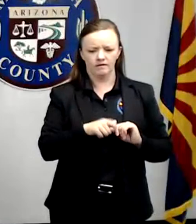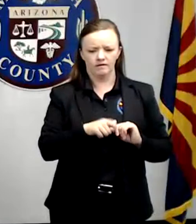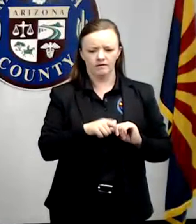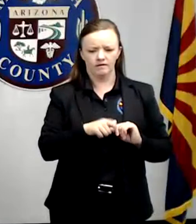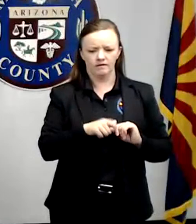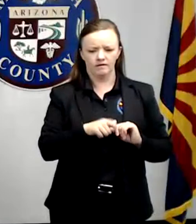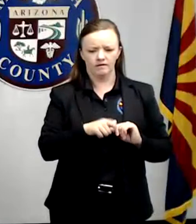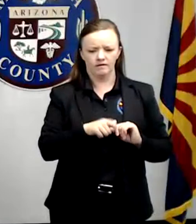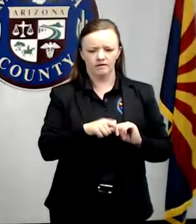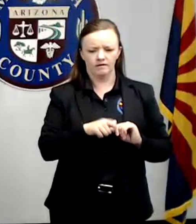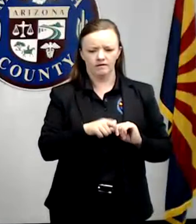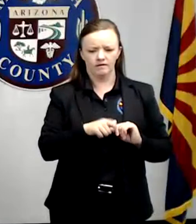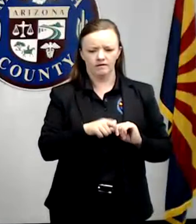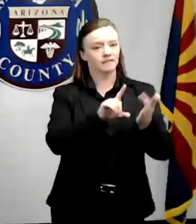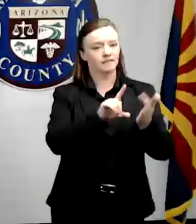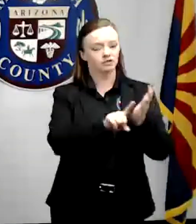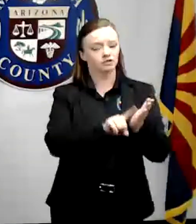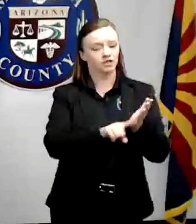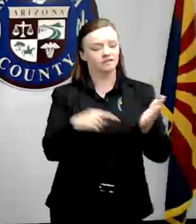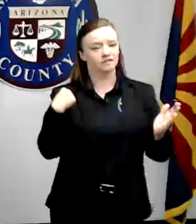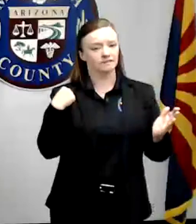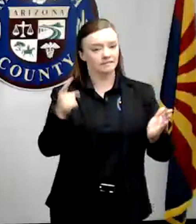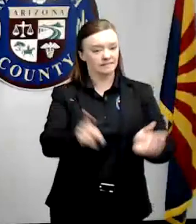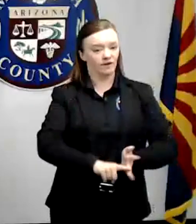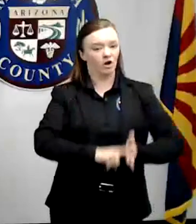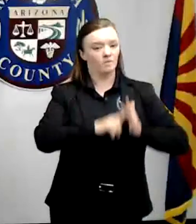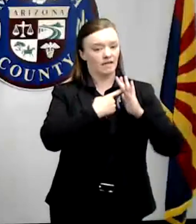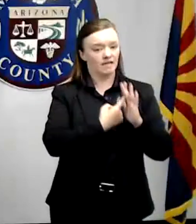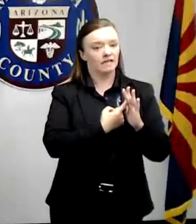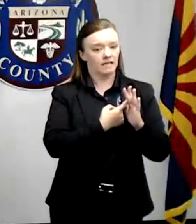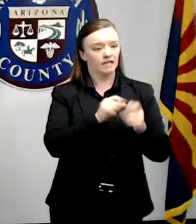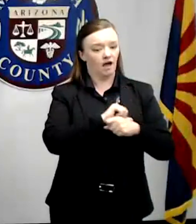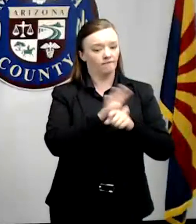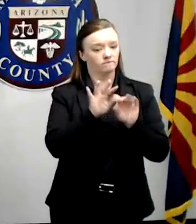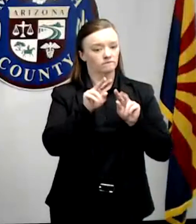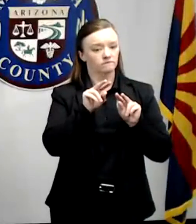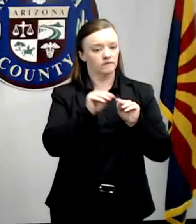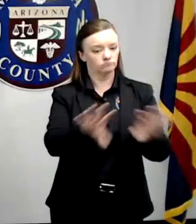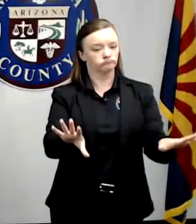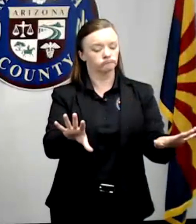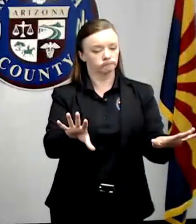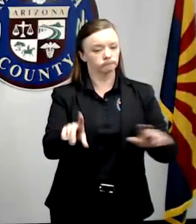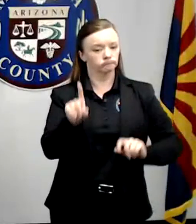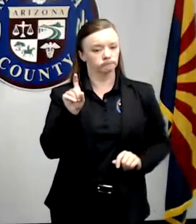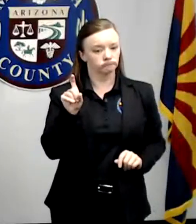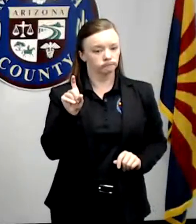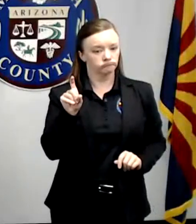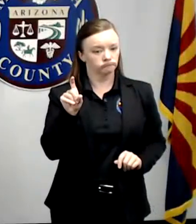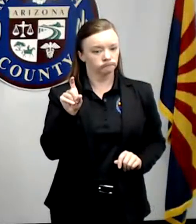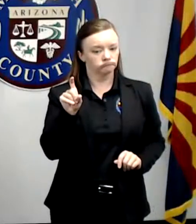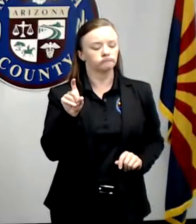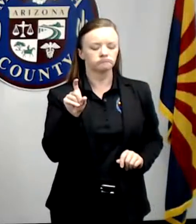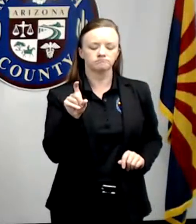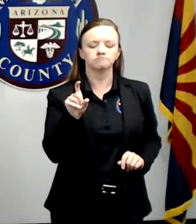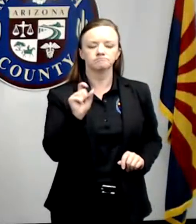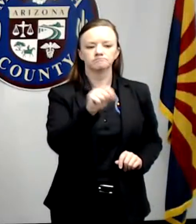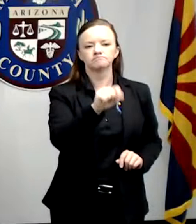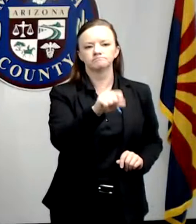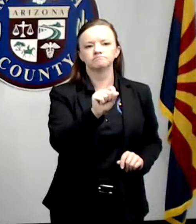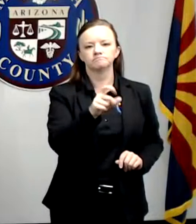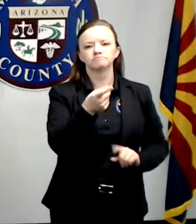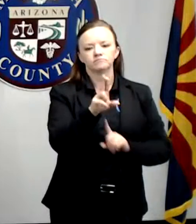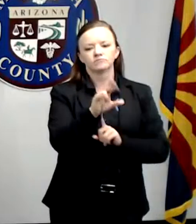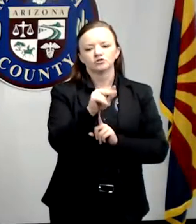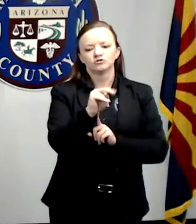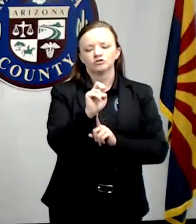Have you been doing contact testing since the very beginning of tracking COVID-19? Yeah, so Dr. Sonnenschein went